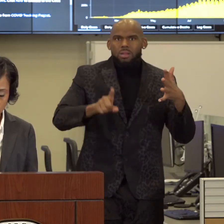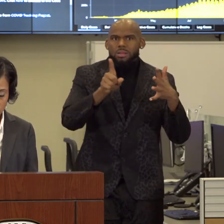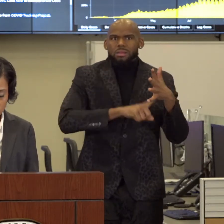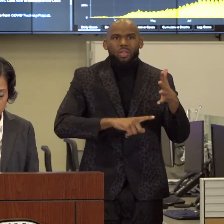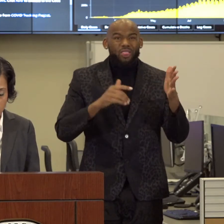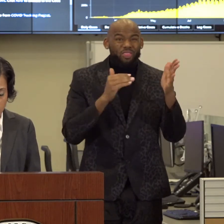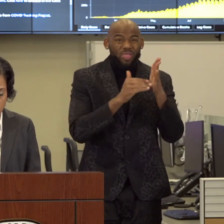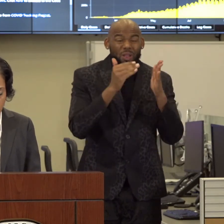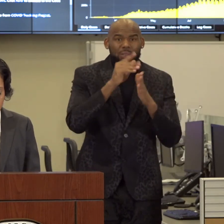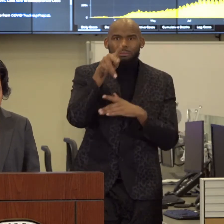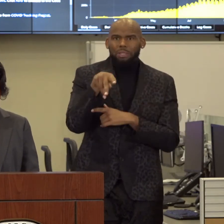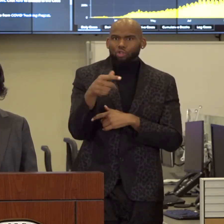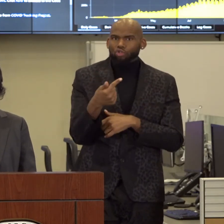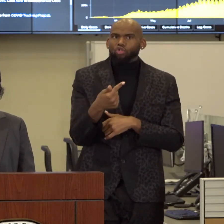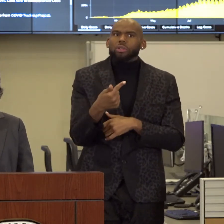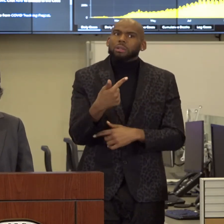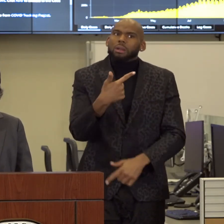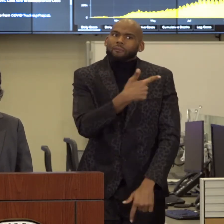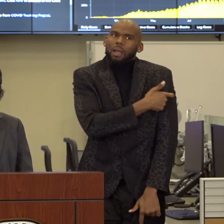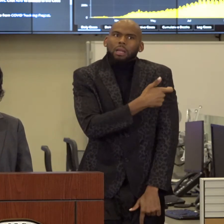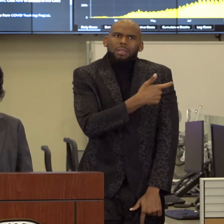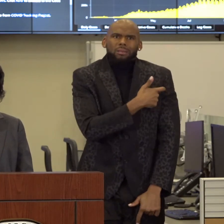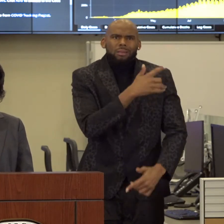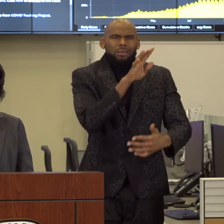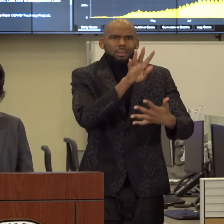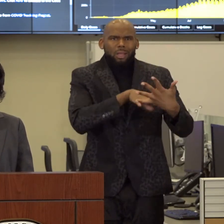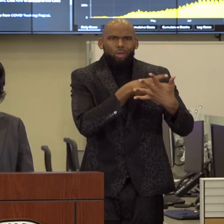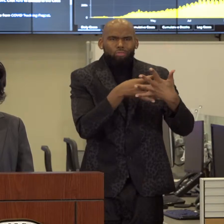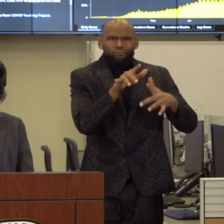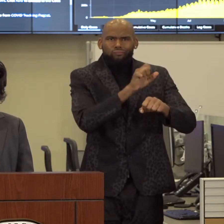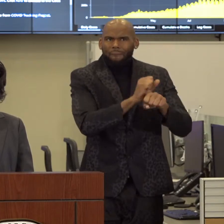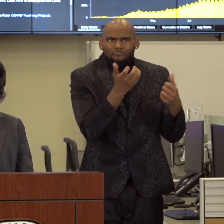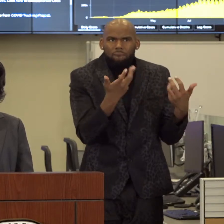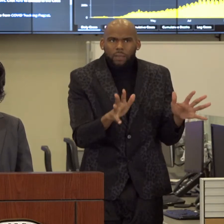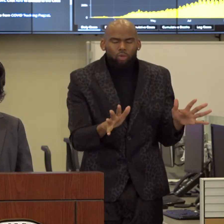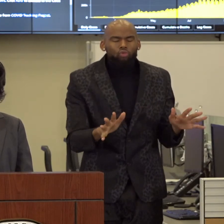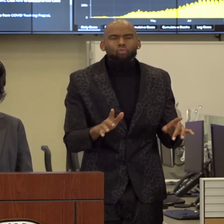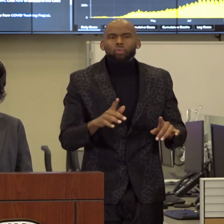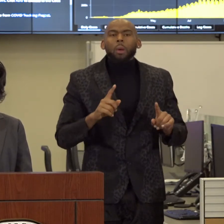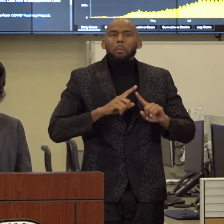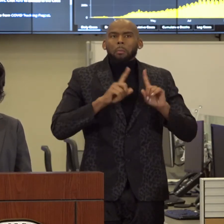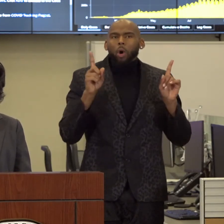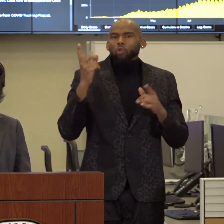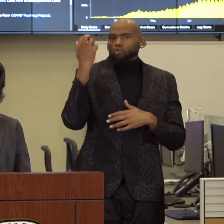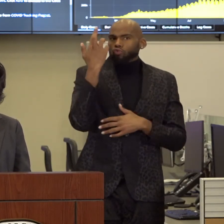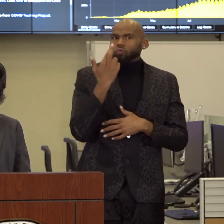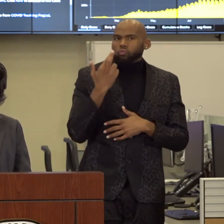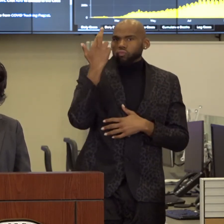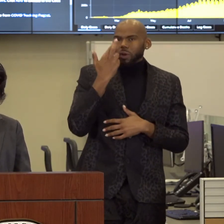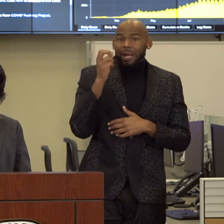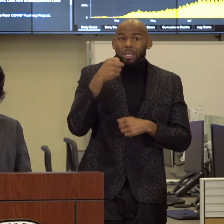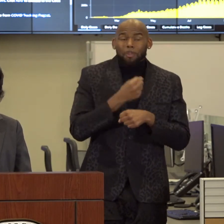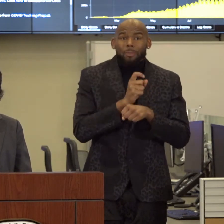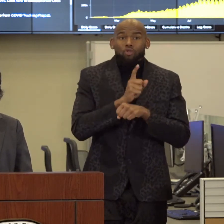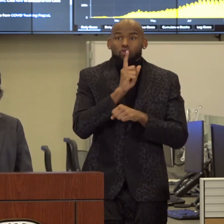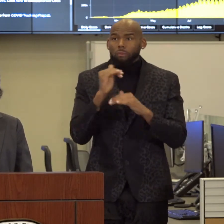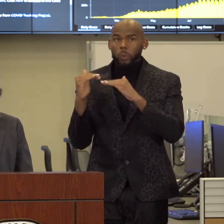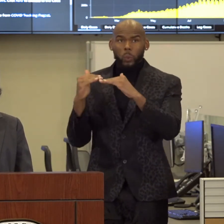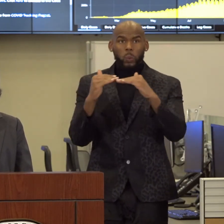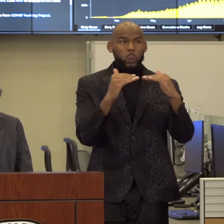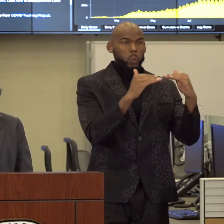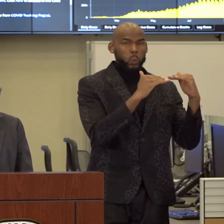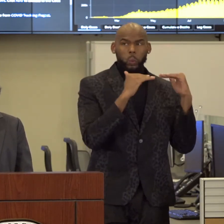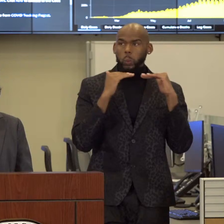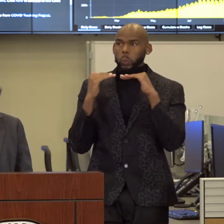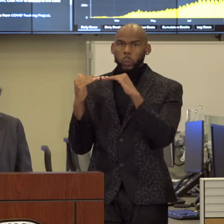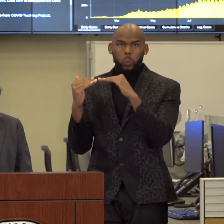Prince Georgians who had already scheduled them. But we also realized that we had to ensure that equity occurred